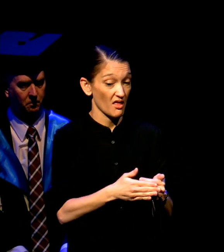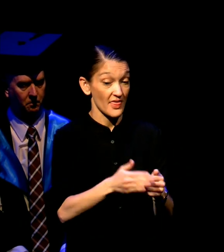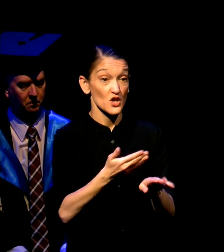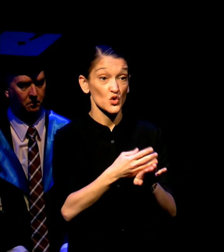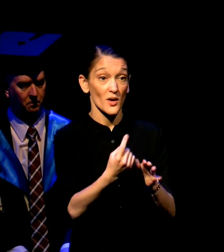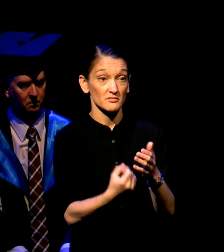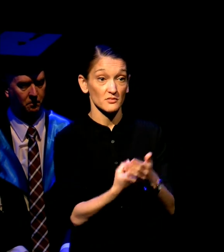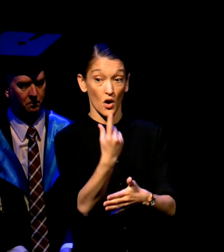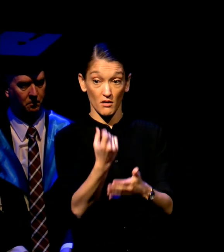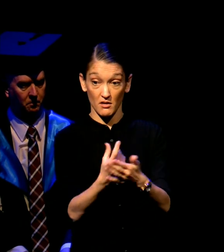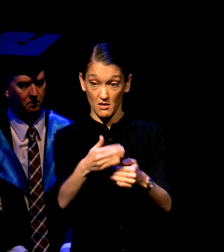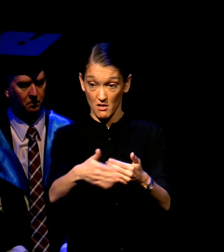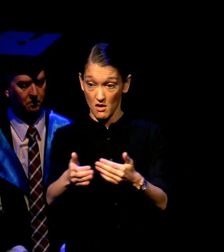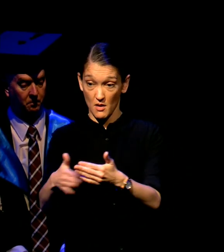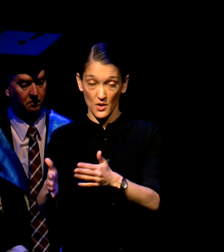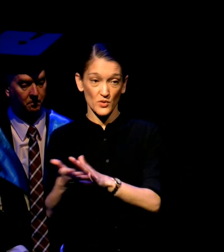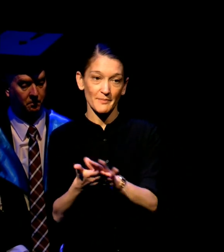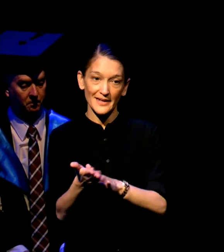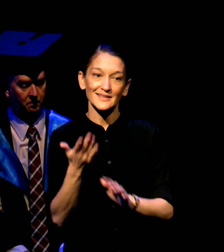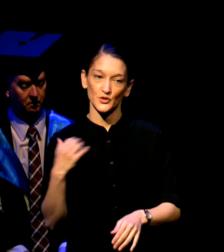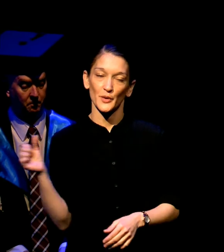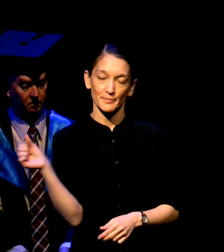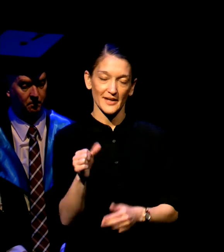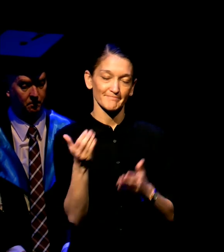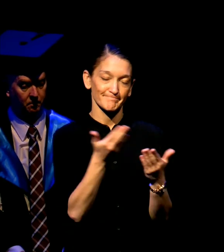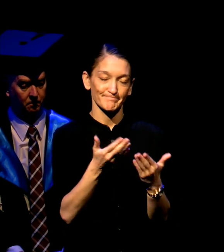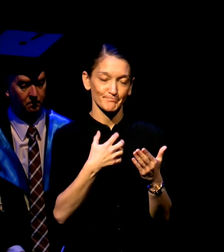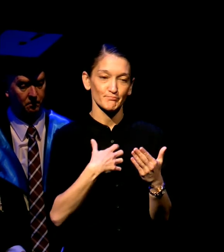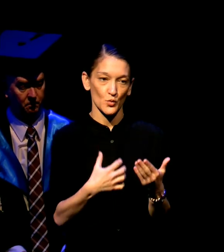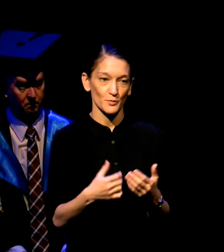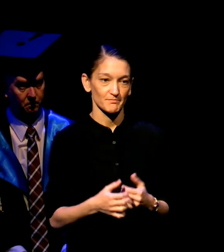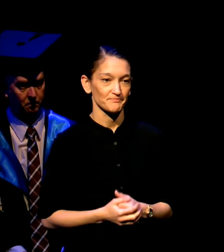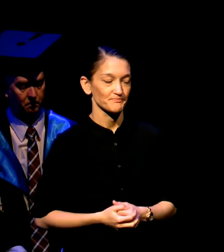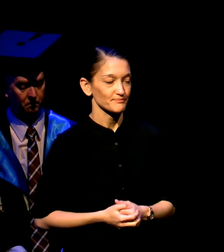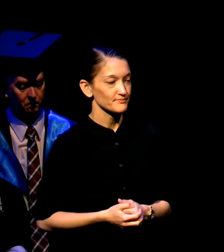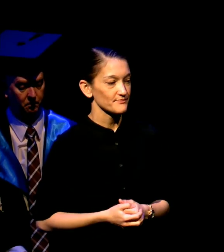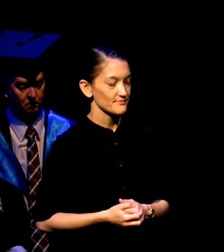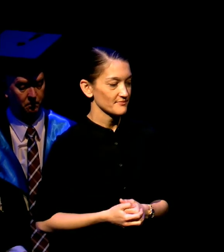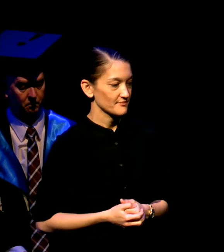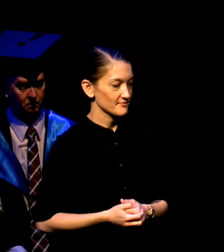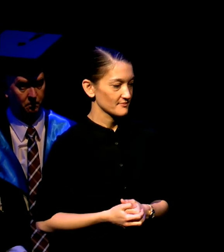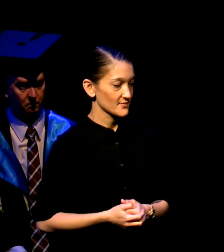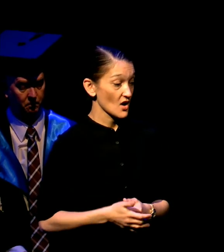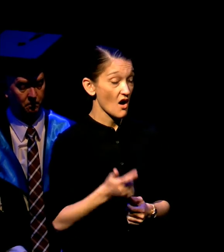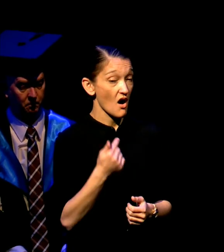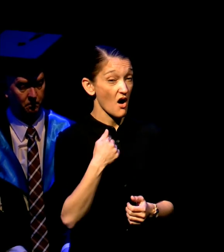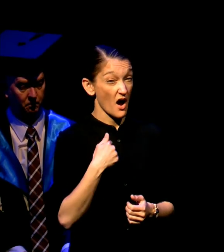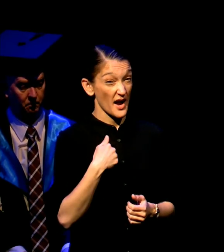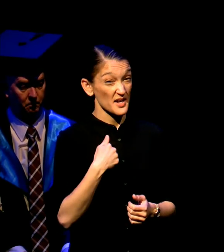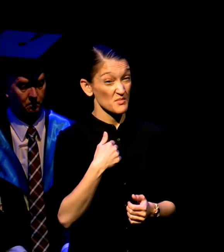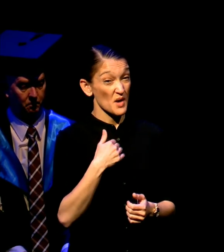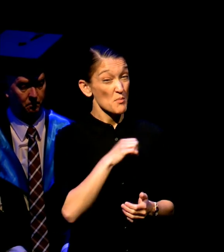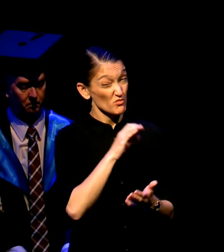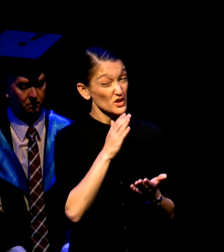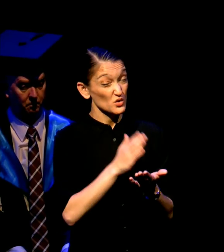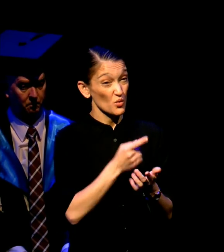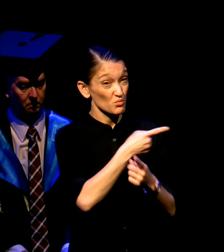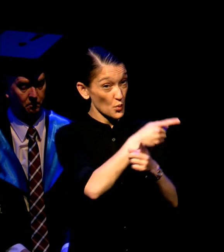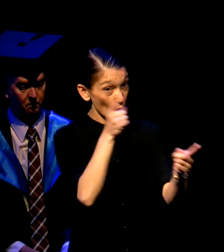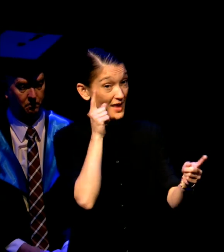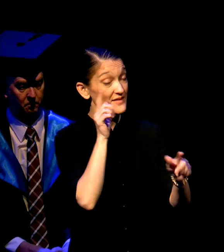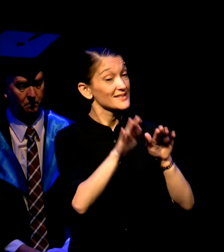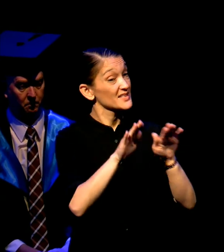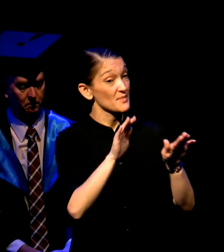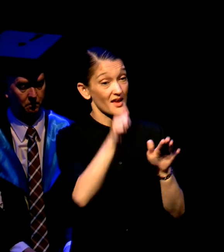returning to study and retrain. I can almost guarantee you that your careers will take a similar journey.